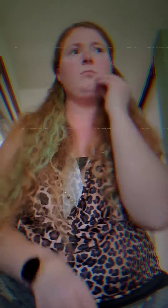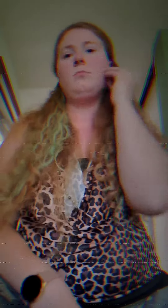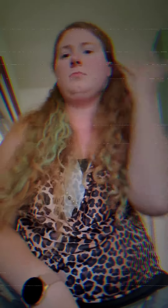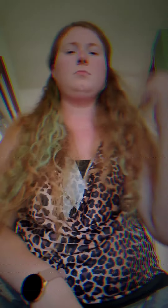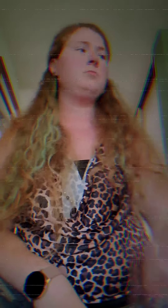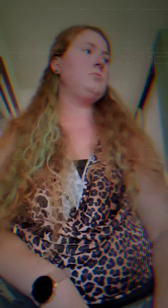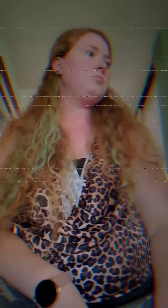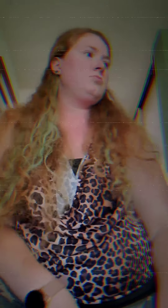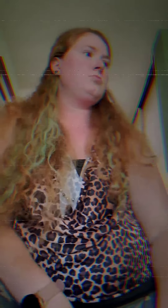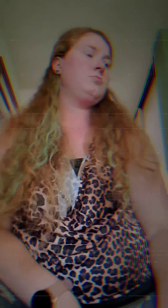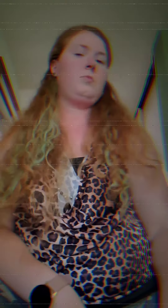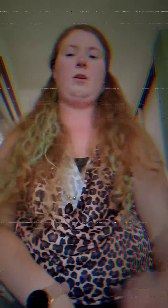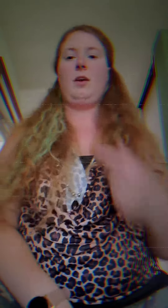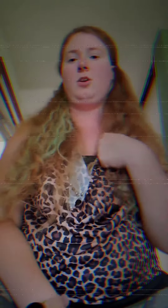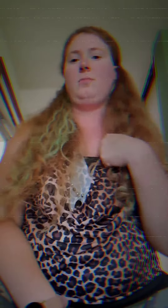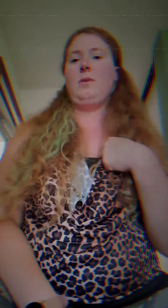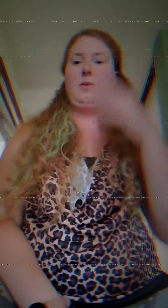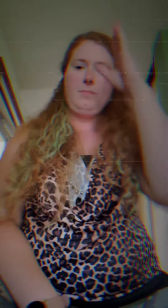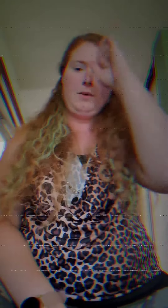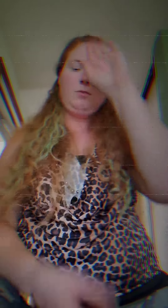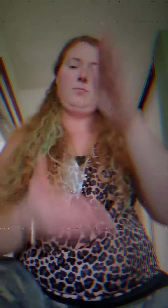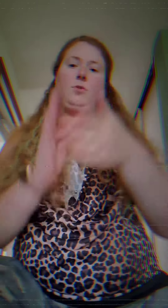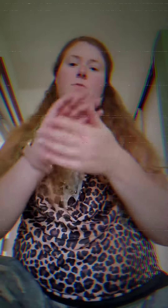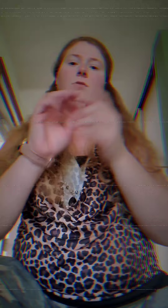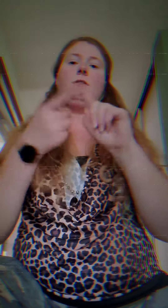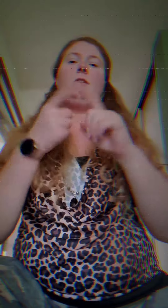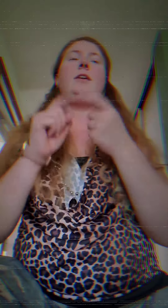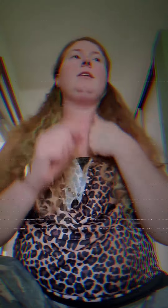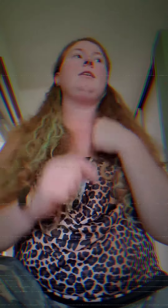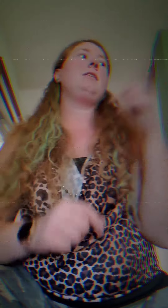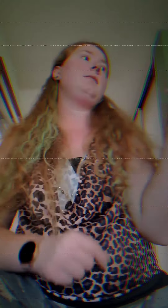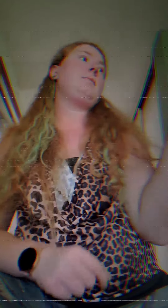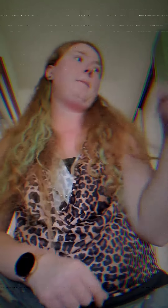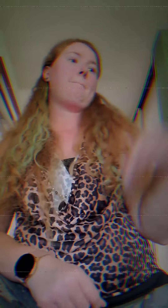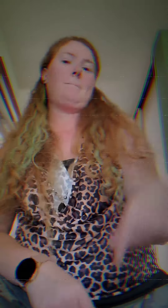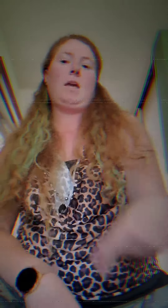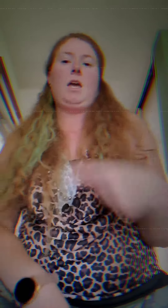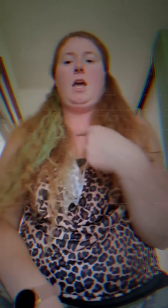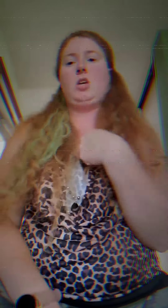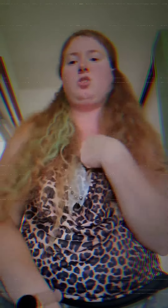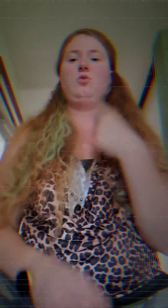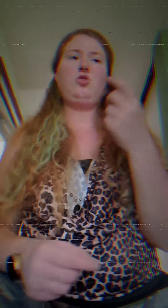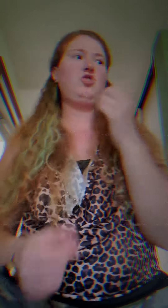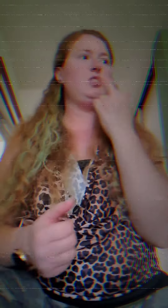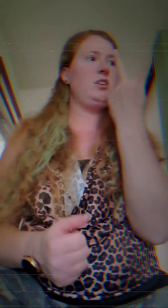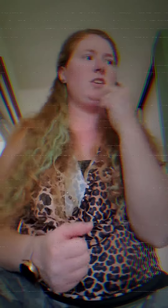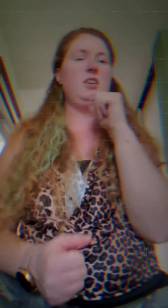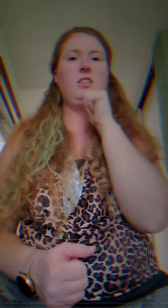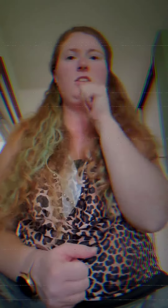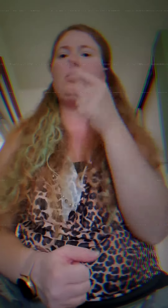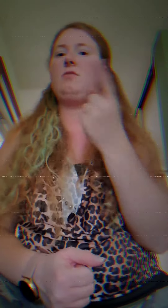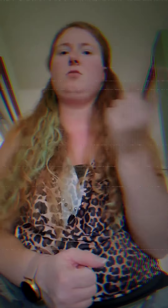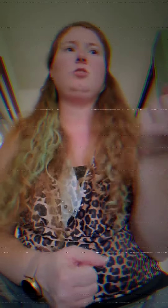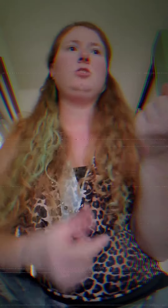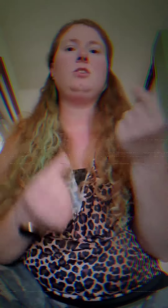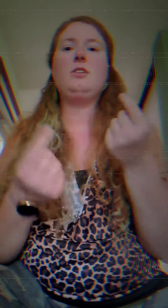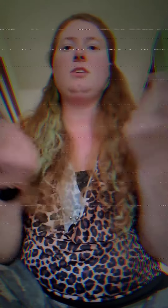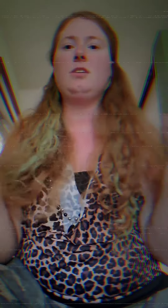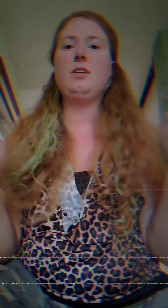take you home. I could be a better boyfriend than him. I could do the shit that he never